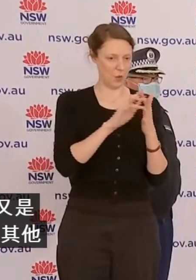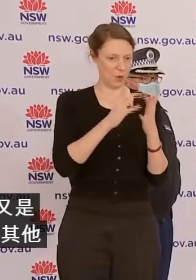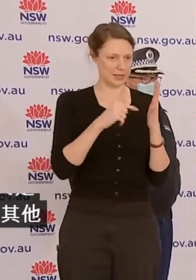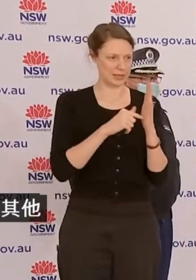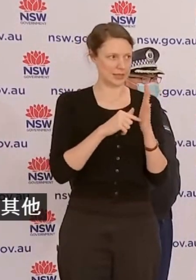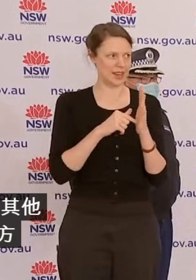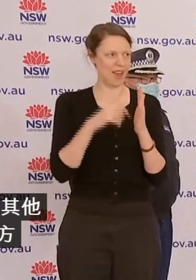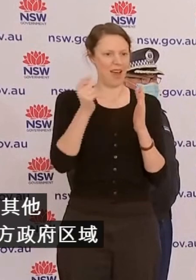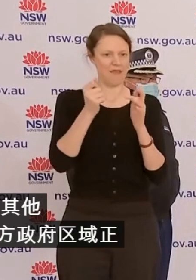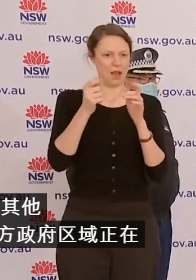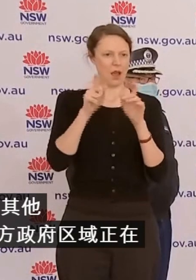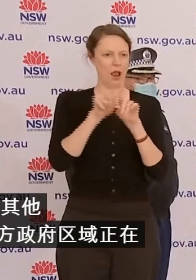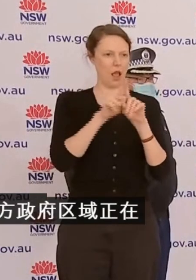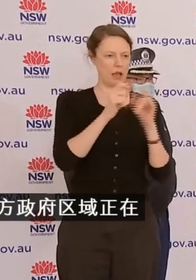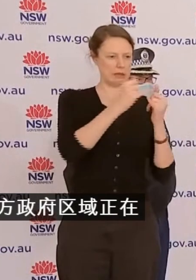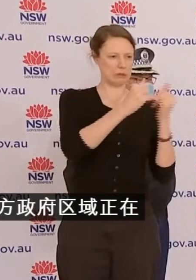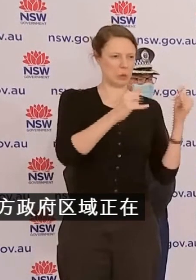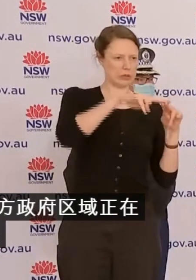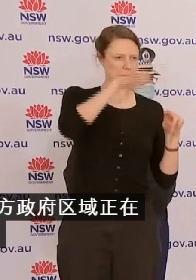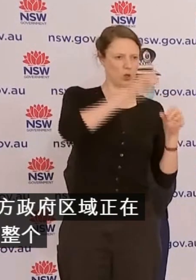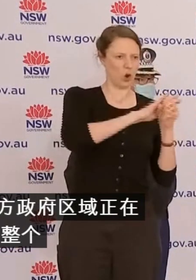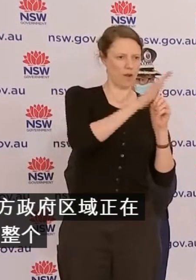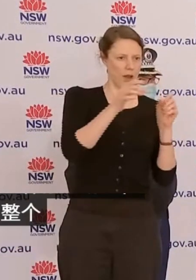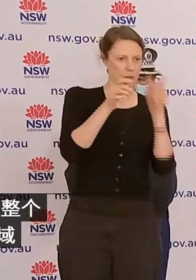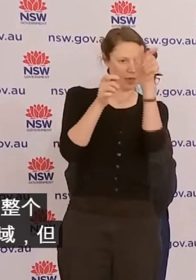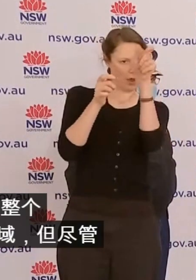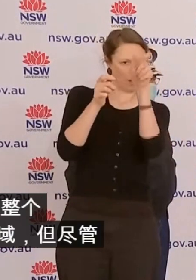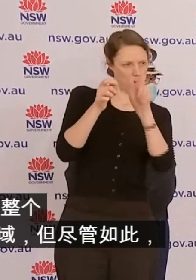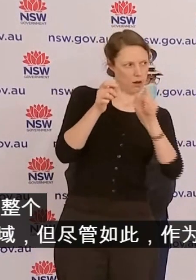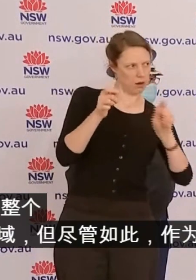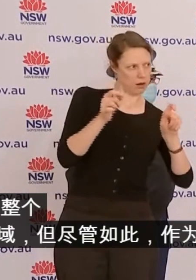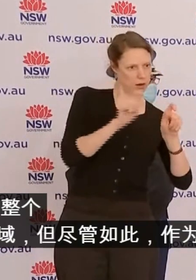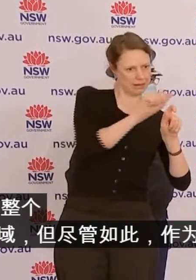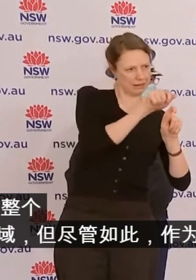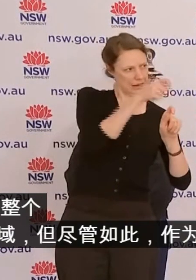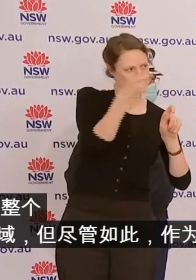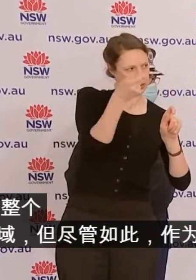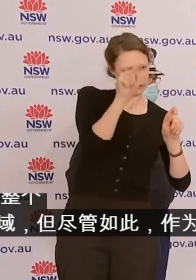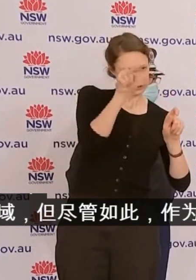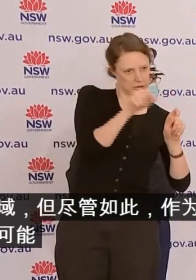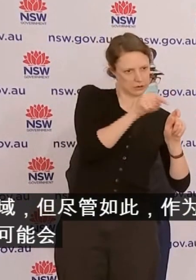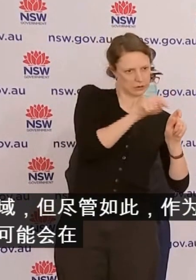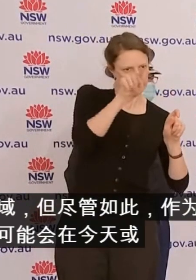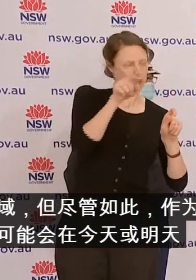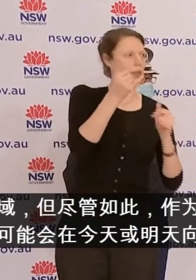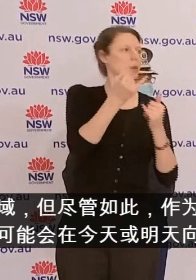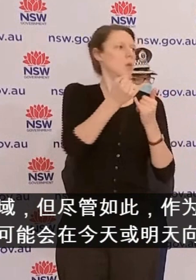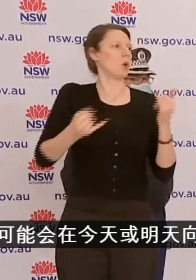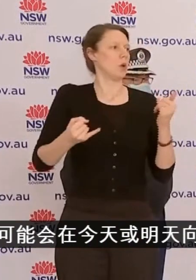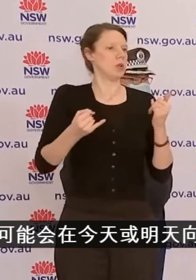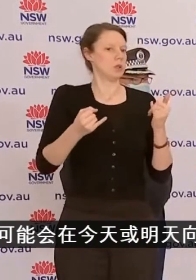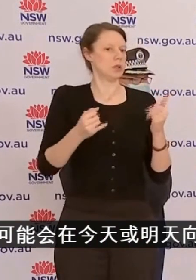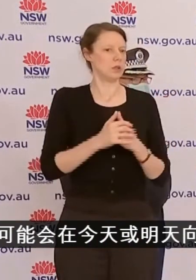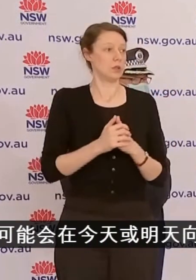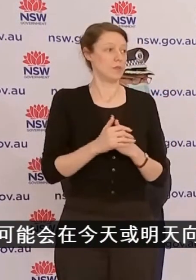other local government areas of concern are showing an uptick. It's not the entire local government area, but notwithstanding that, health may very well say to